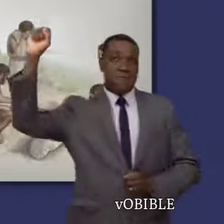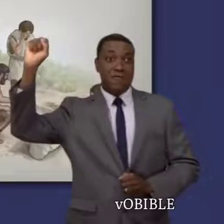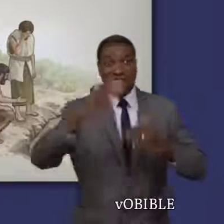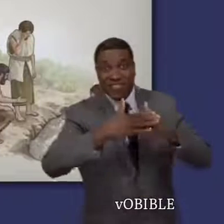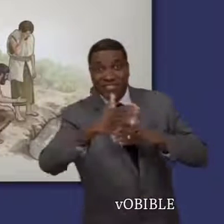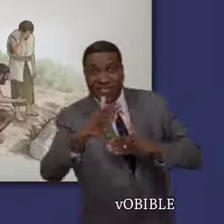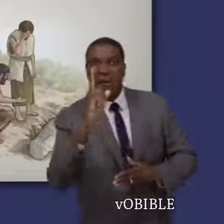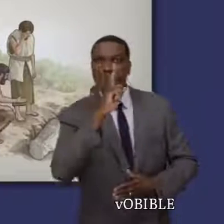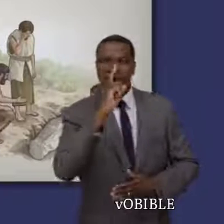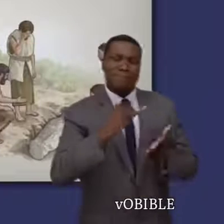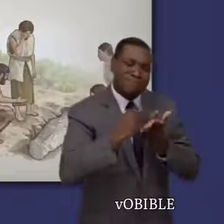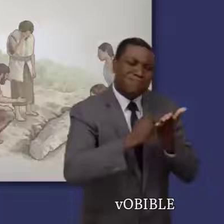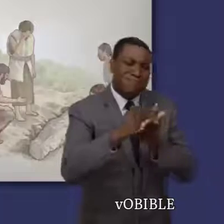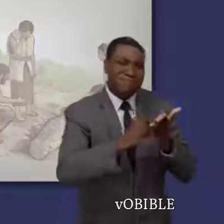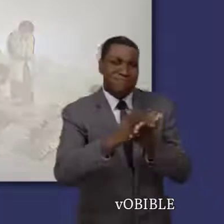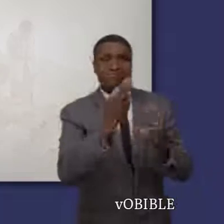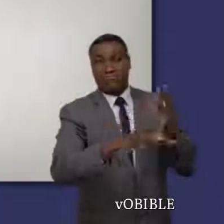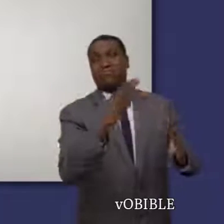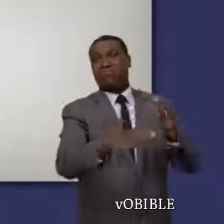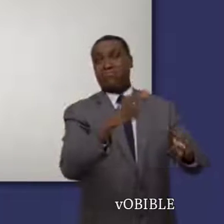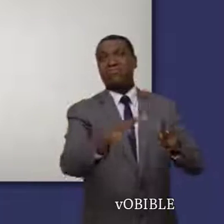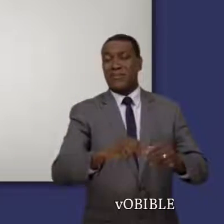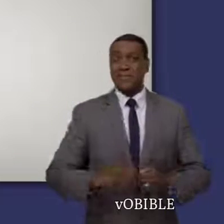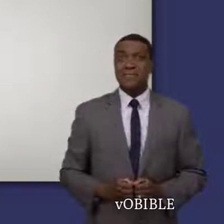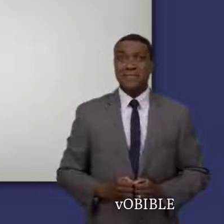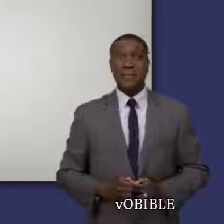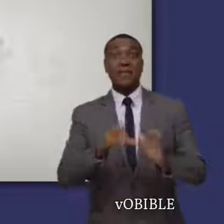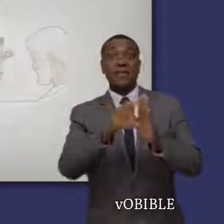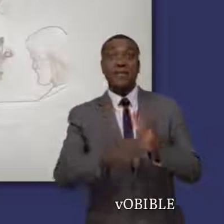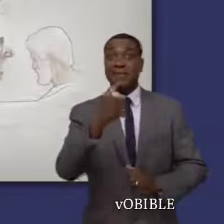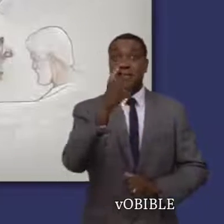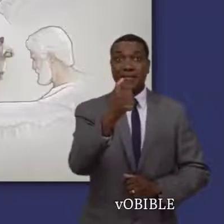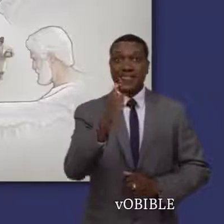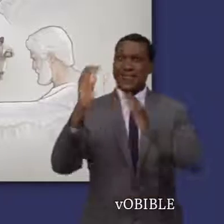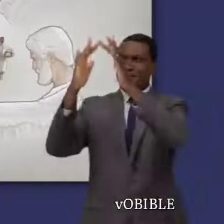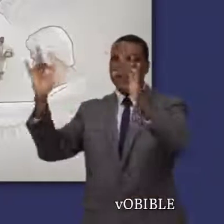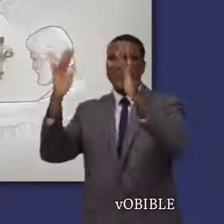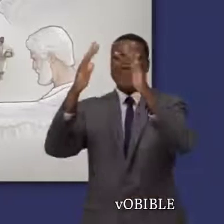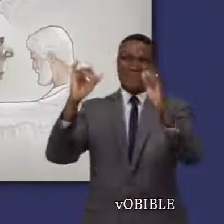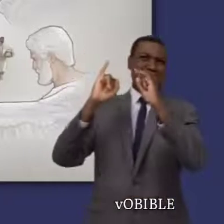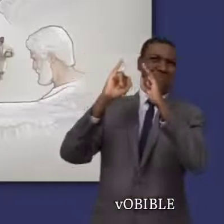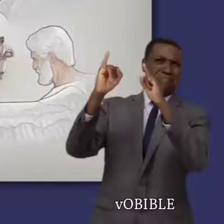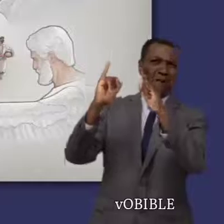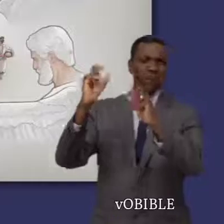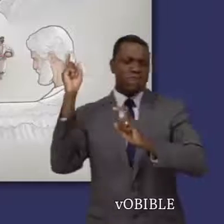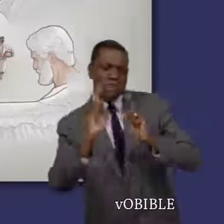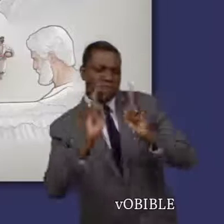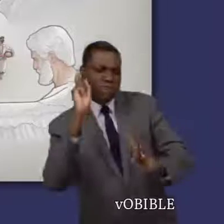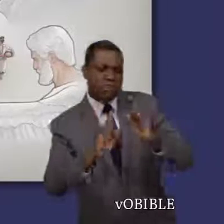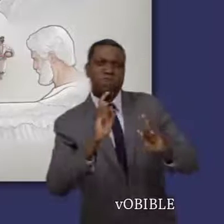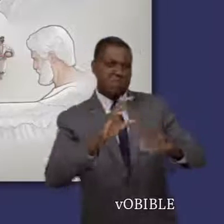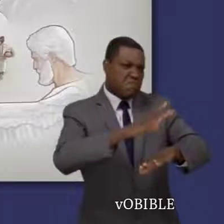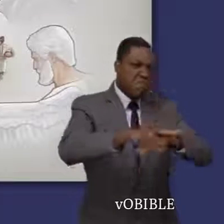death into the human family. In chapter 6, wicked angels materialize and take women